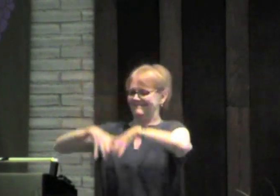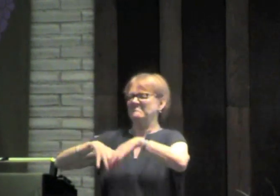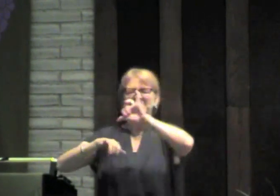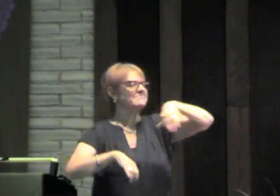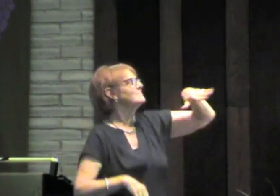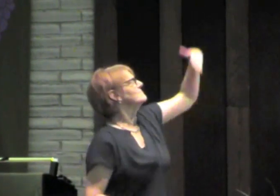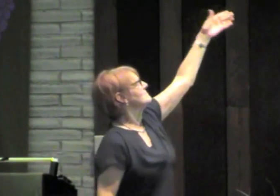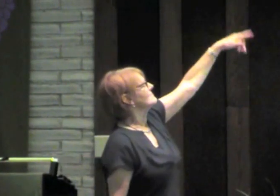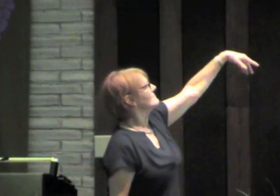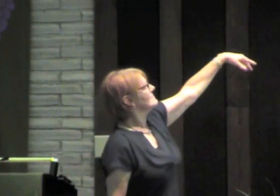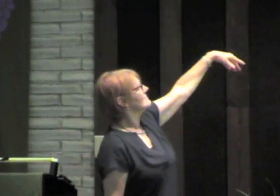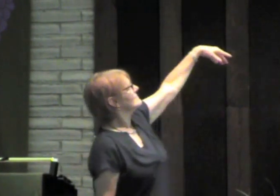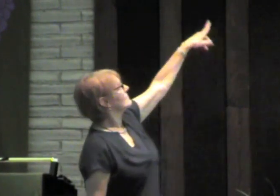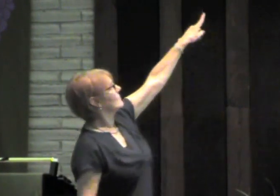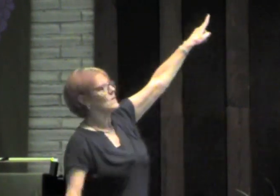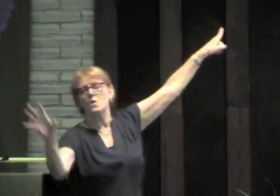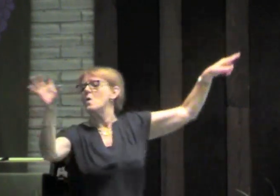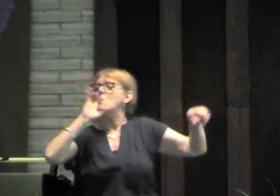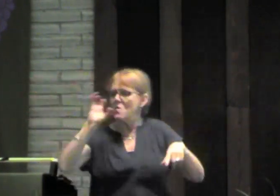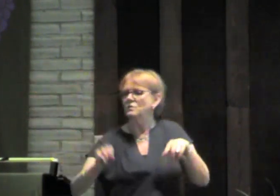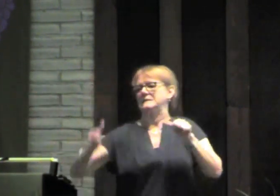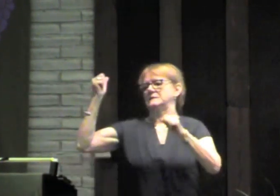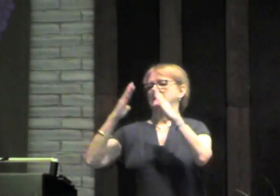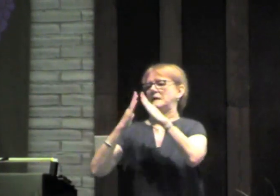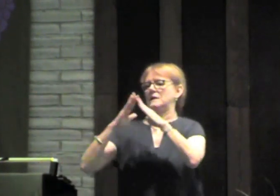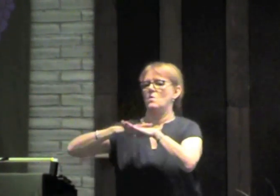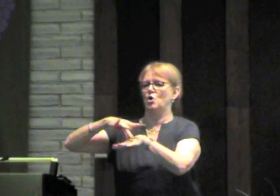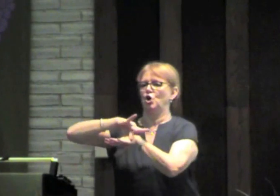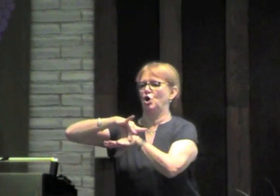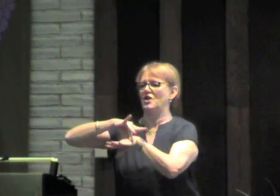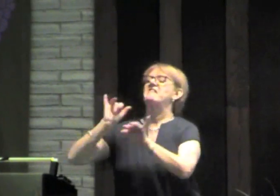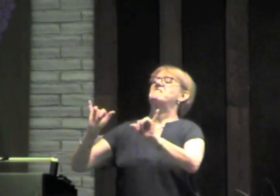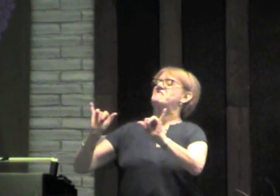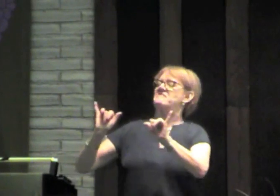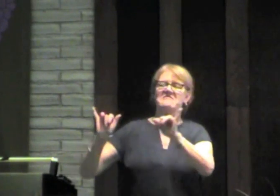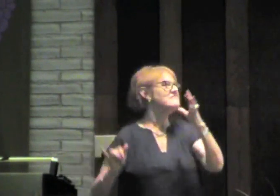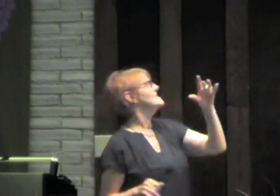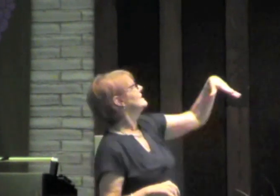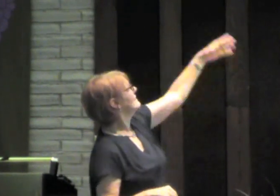10,000-man army and marched around the city, and then the walls came tumbling down. Well, it is the oldest city on earth,